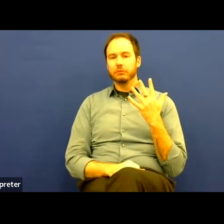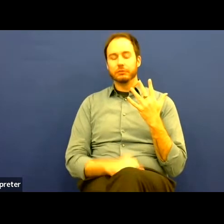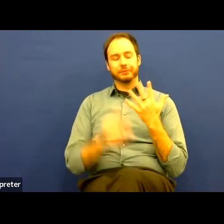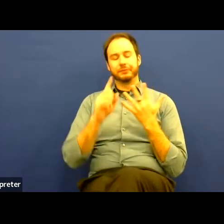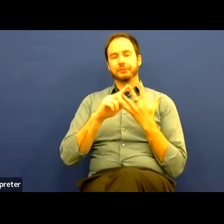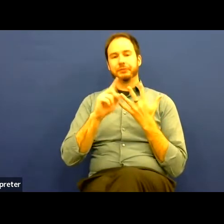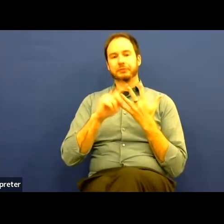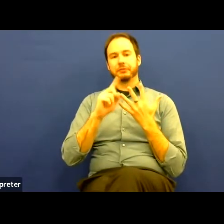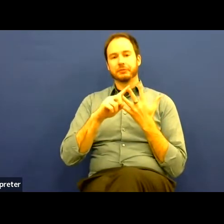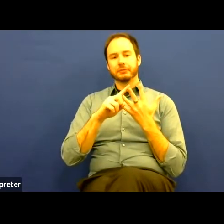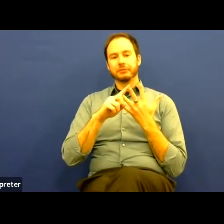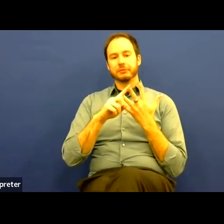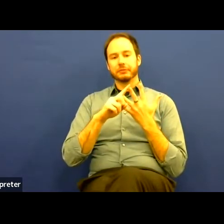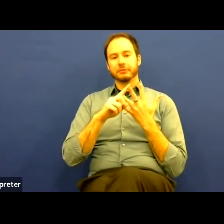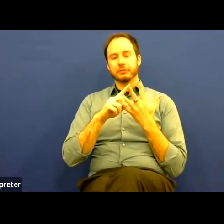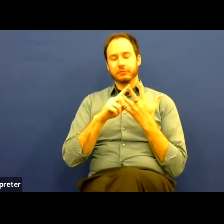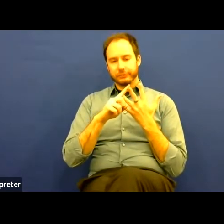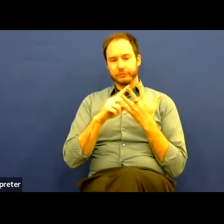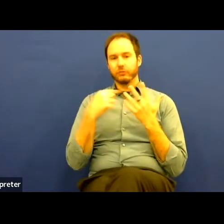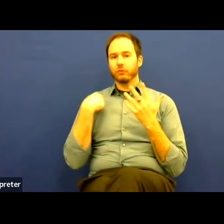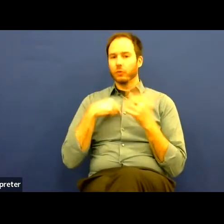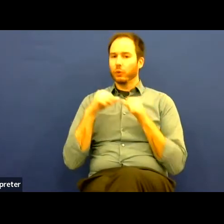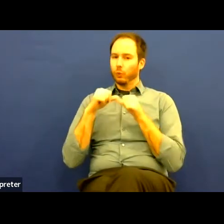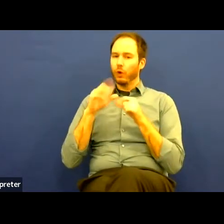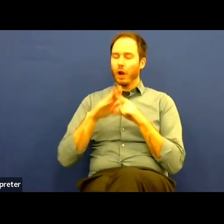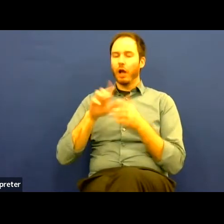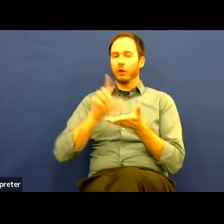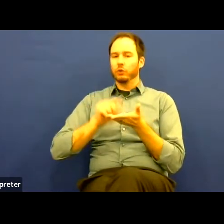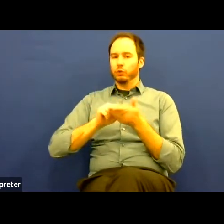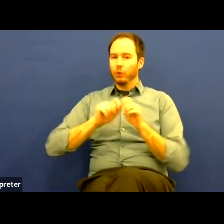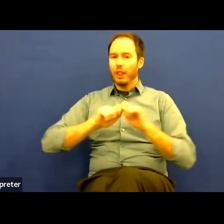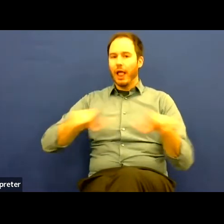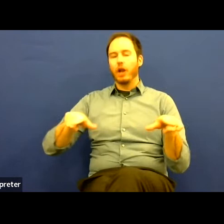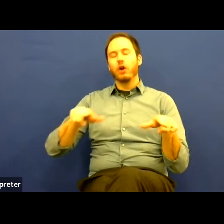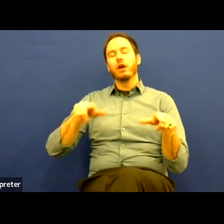As I said, I've been working on the newsletter this past week.